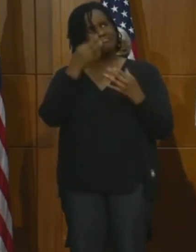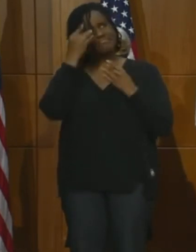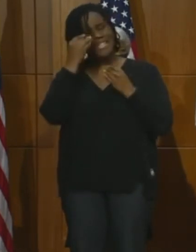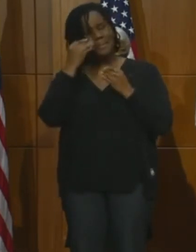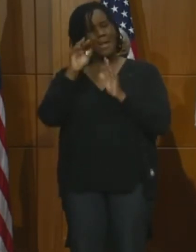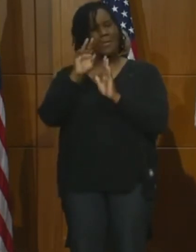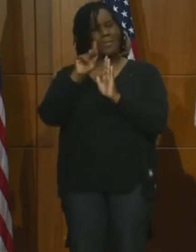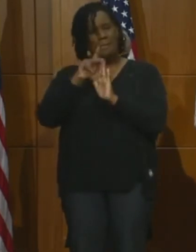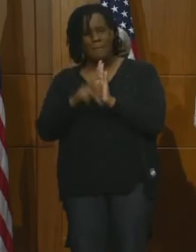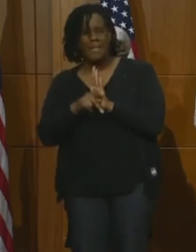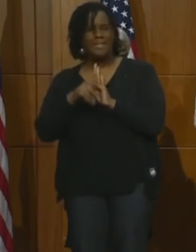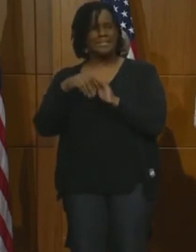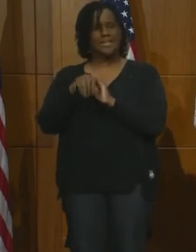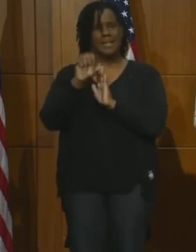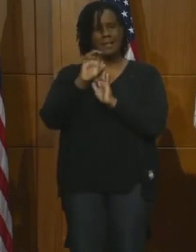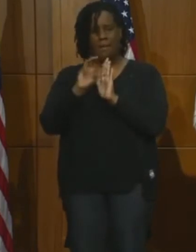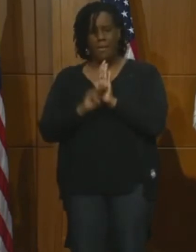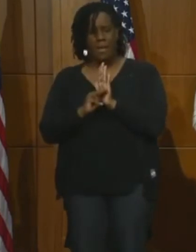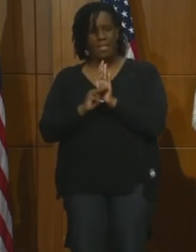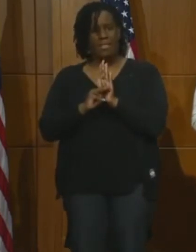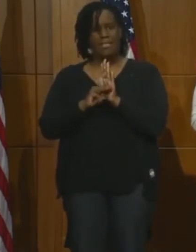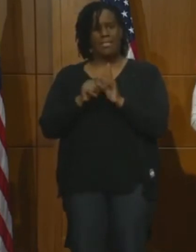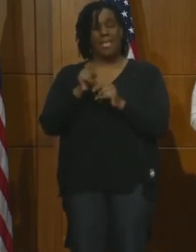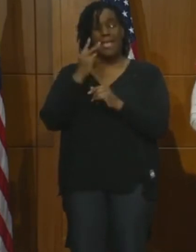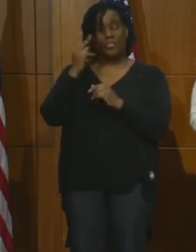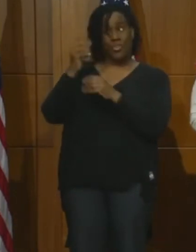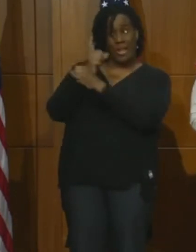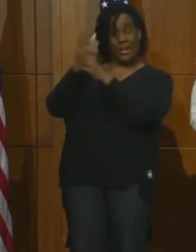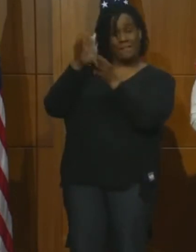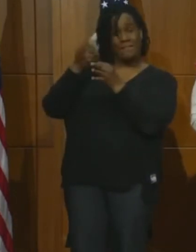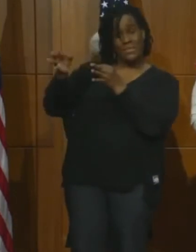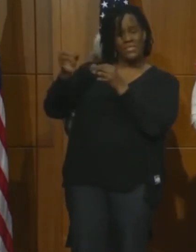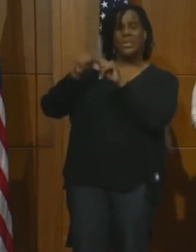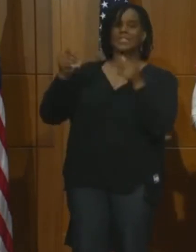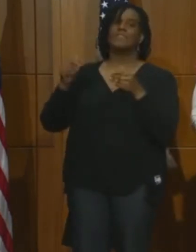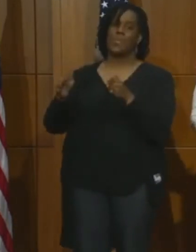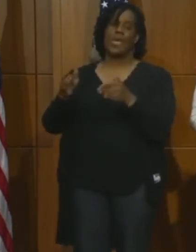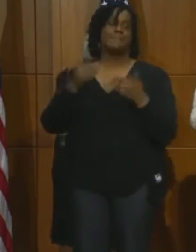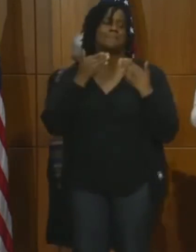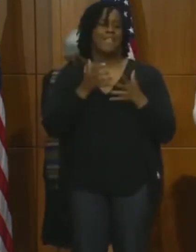Commonwealth's policies and see our future with new lens. Thank you so much.